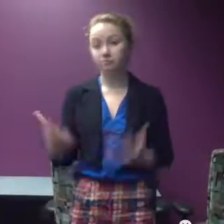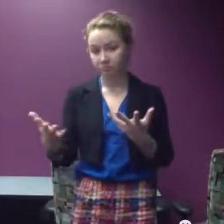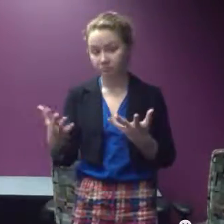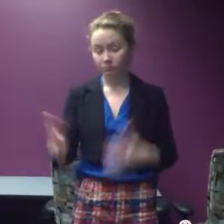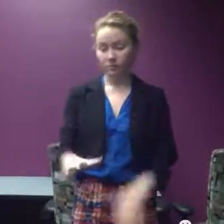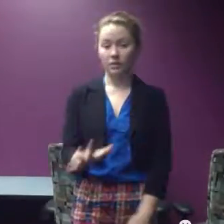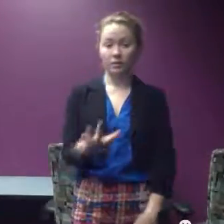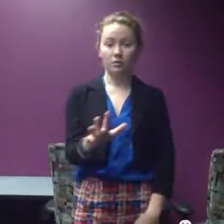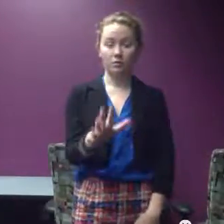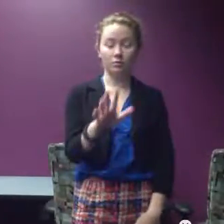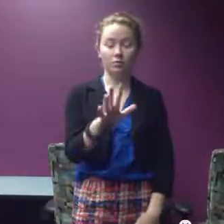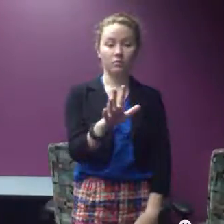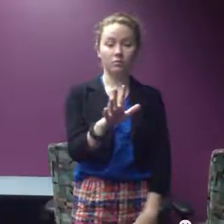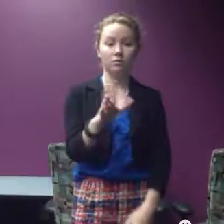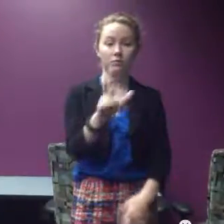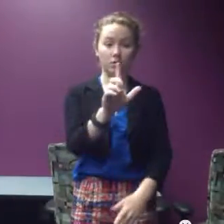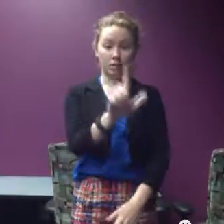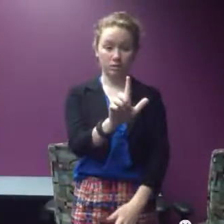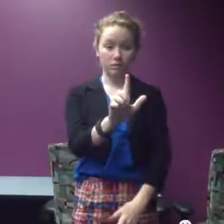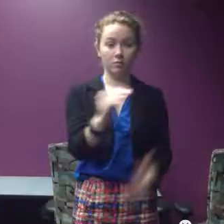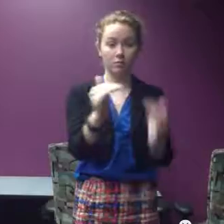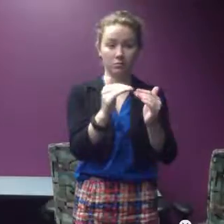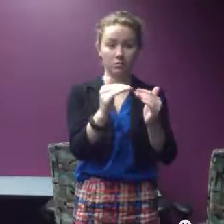3 times 5.